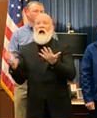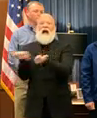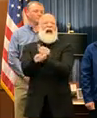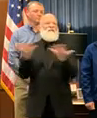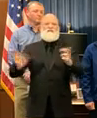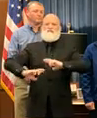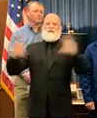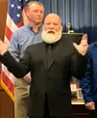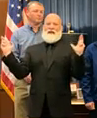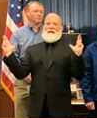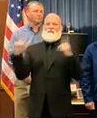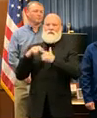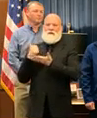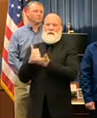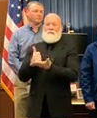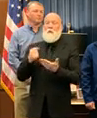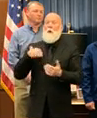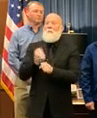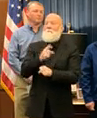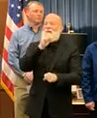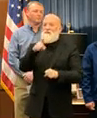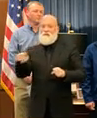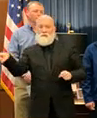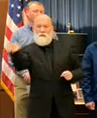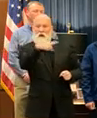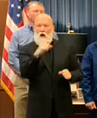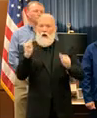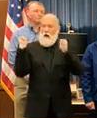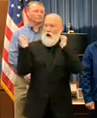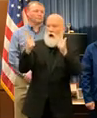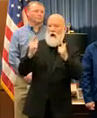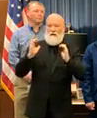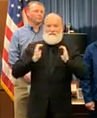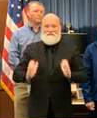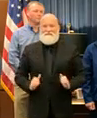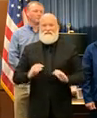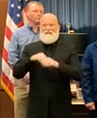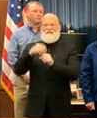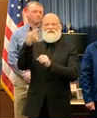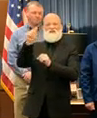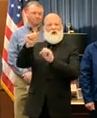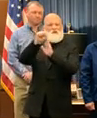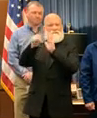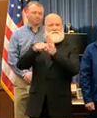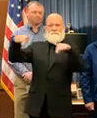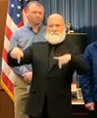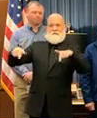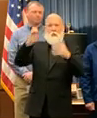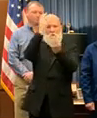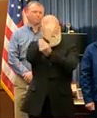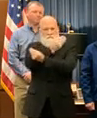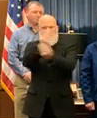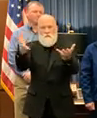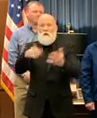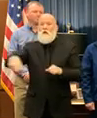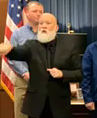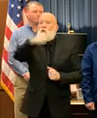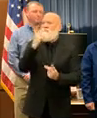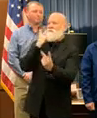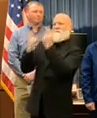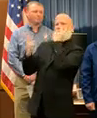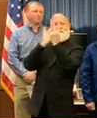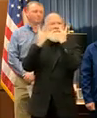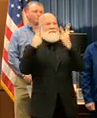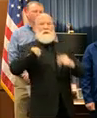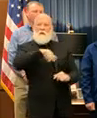We just want to make sure Georgians that we're transparent and make sure everyone knows what's coming so they can prepare, especially for people coming to Athens.